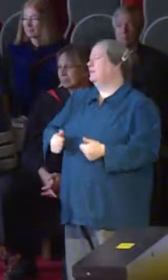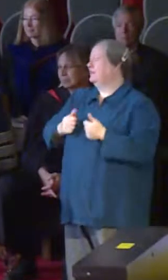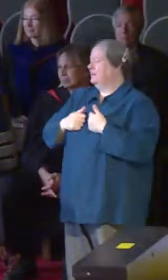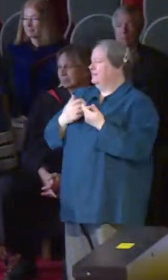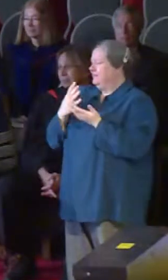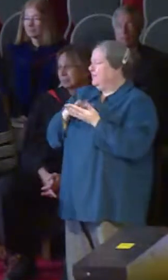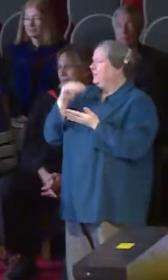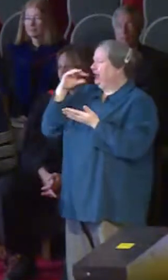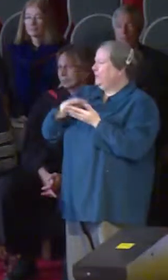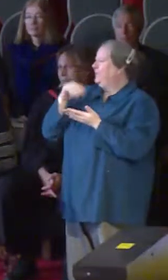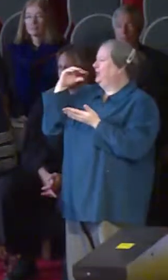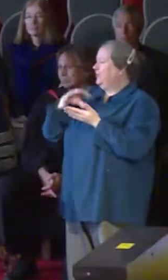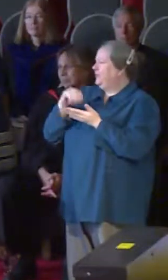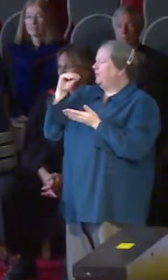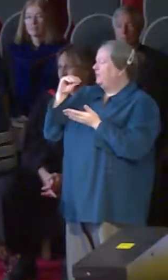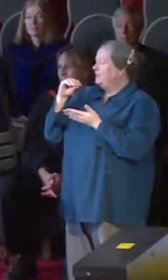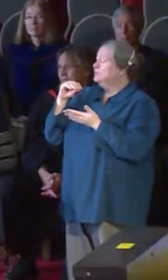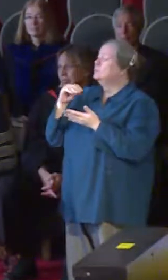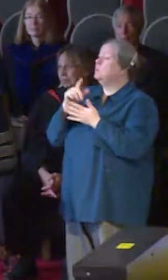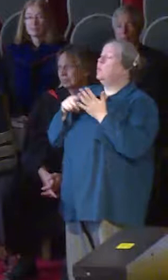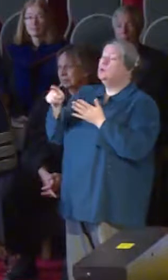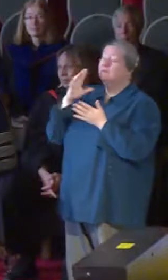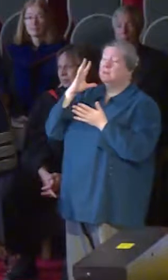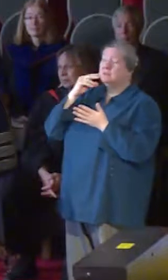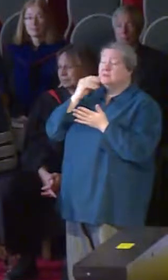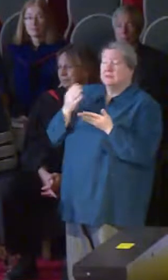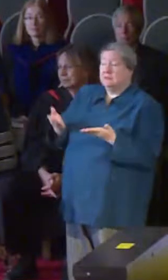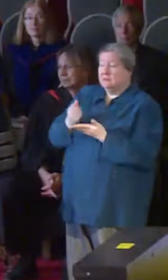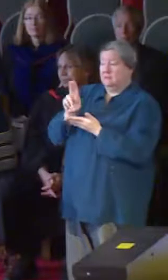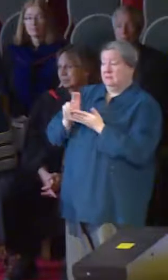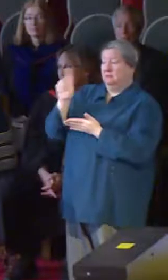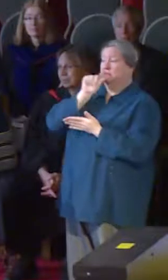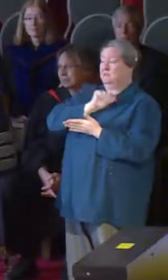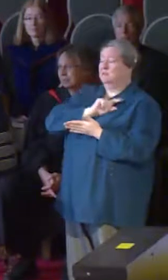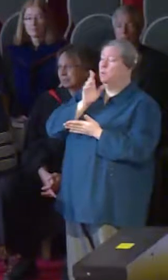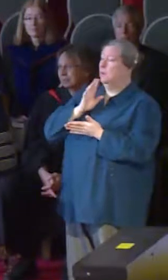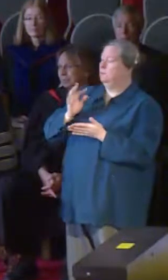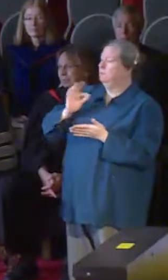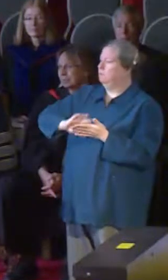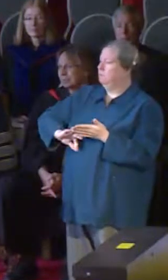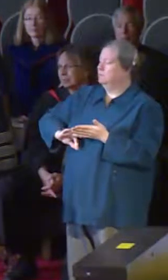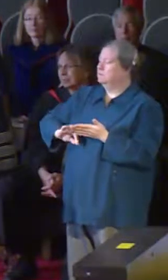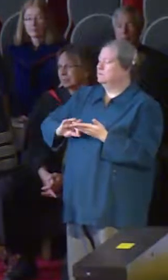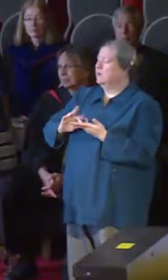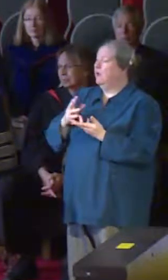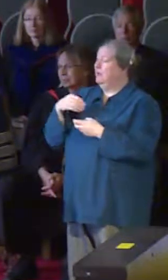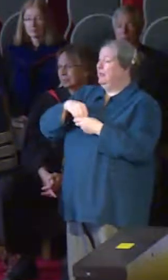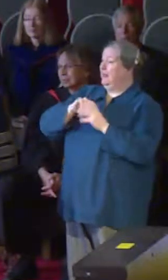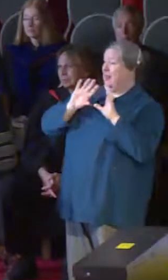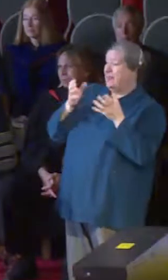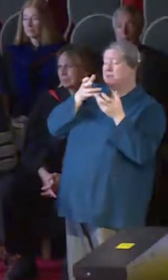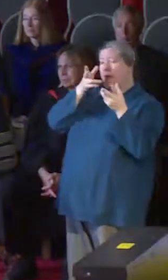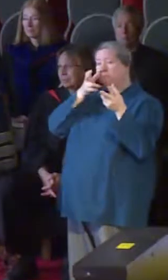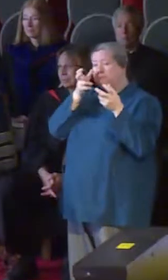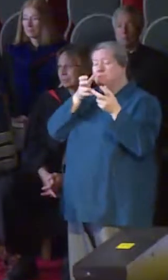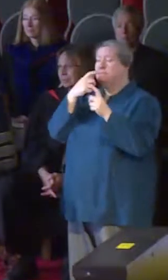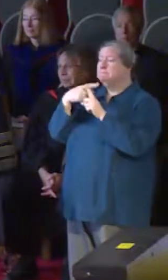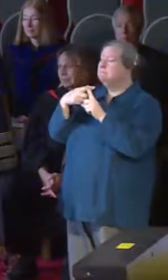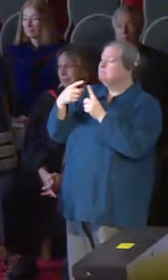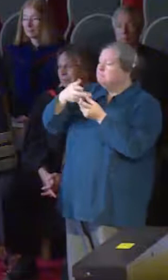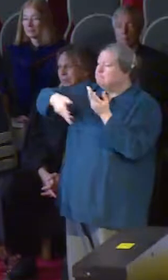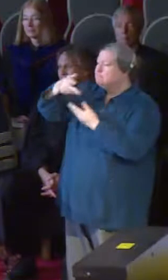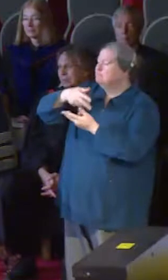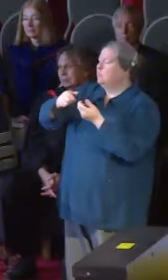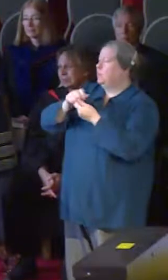process during which the education that you've received here at the University of Guelph, both inside and outside the classroom, will serve you